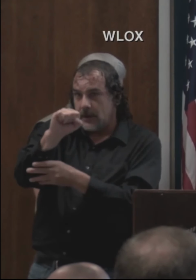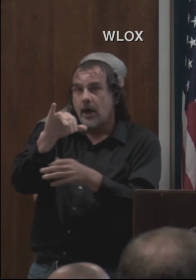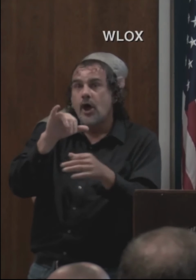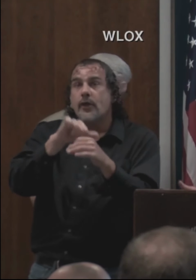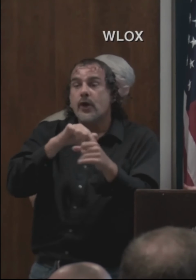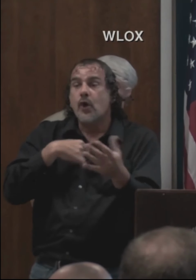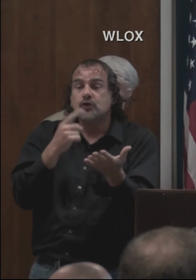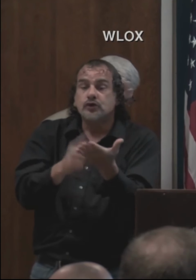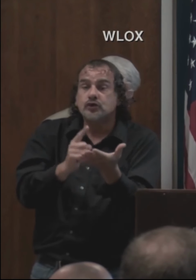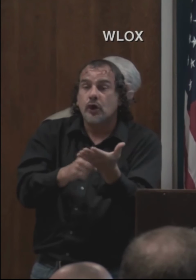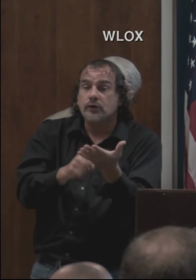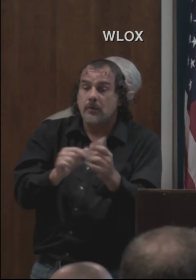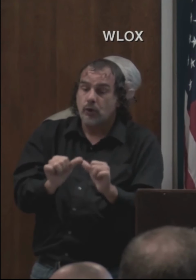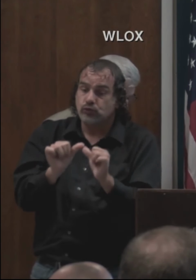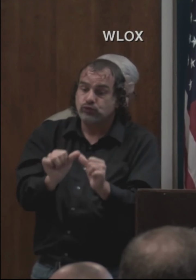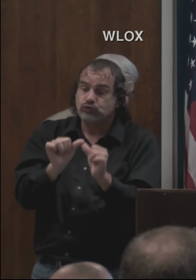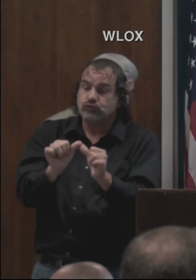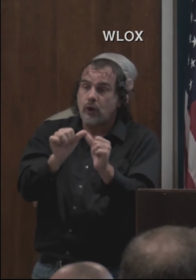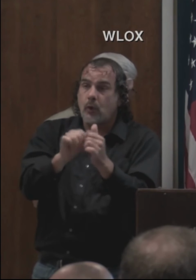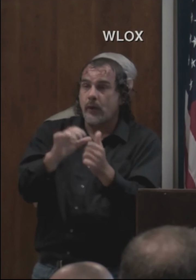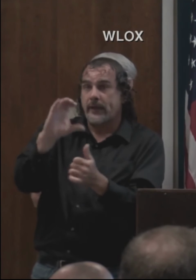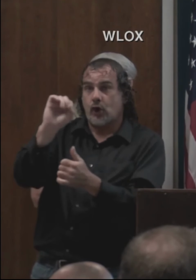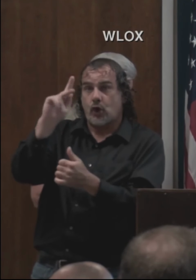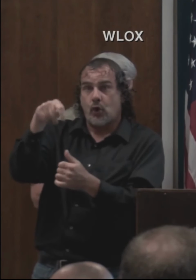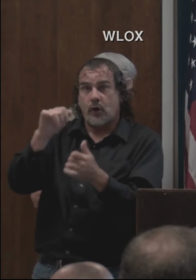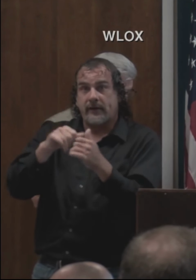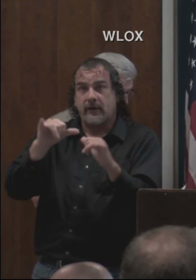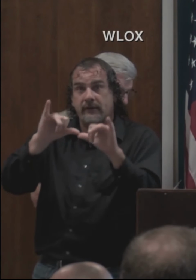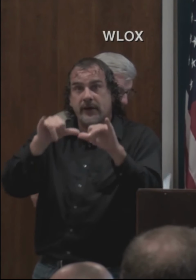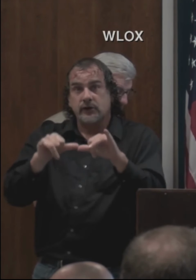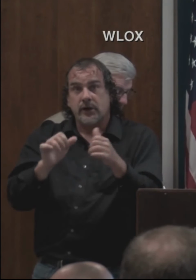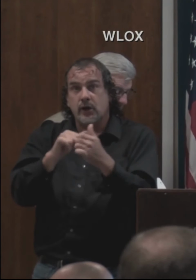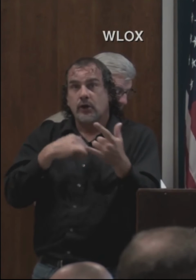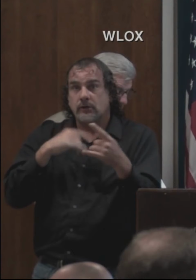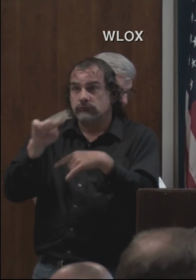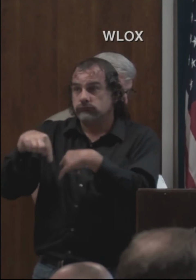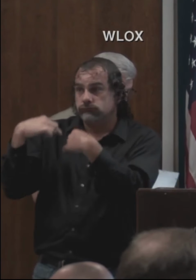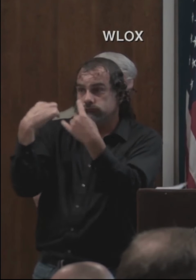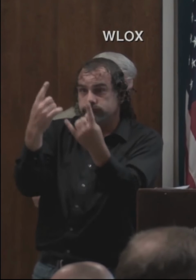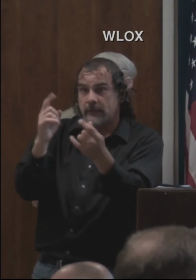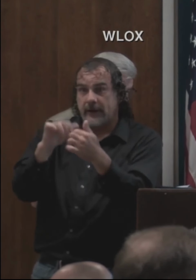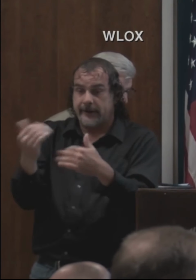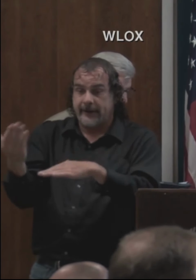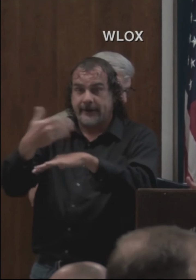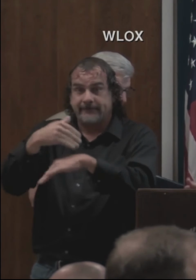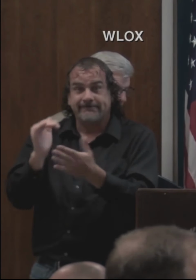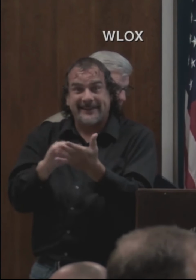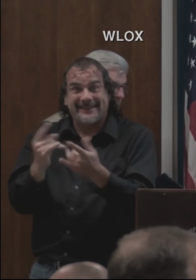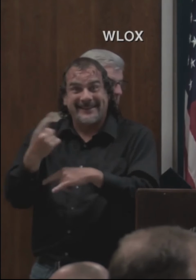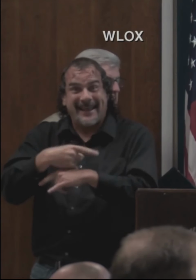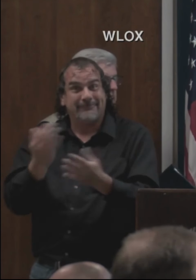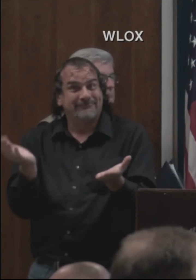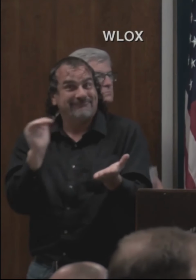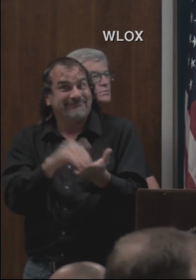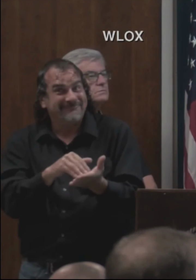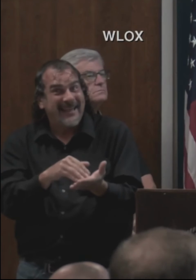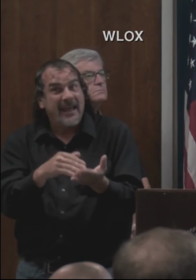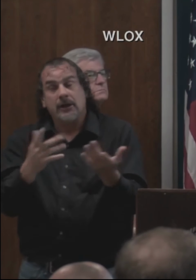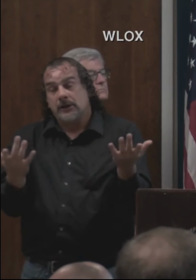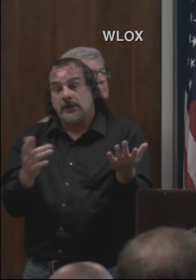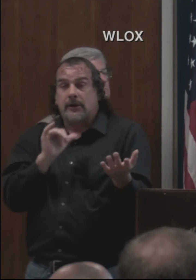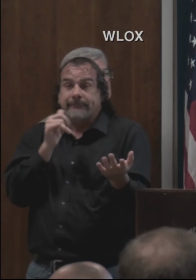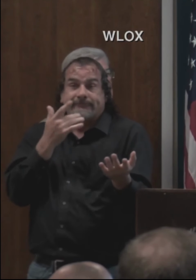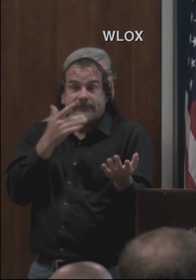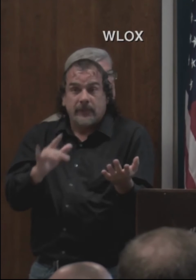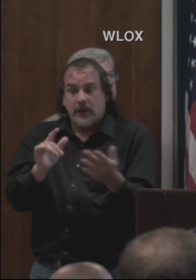Those discussions have been ongoing with the Corps of Engineers as recently as yesterday afternoon and again today. Unfortunately as well, the